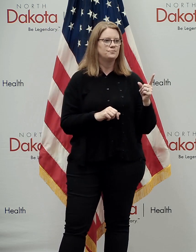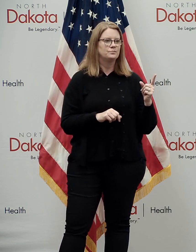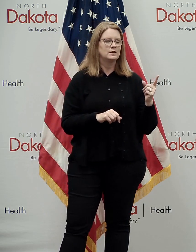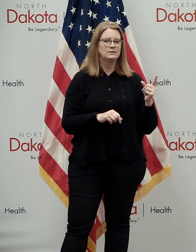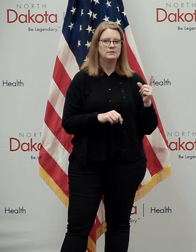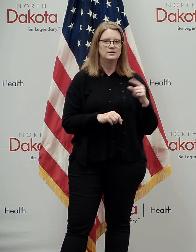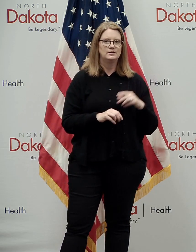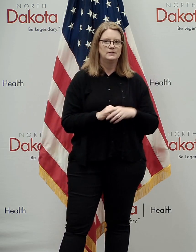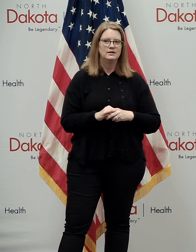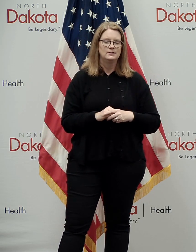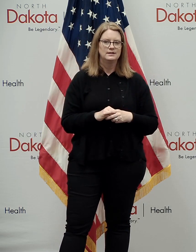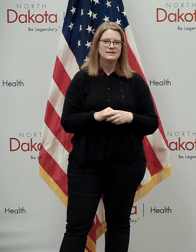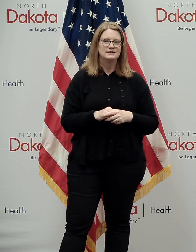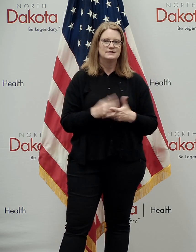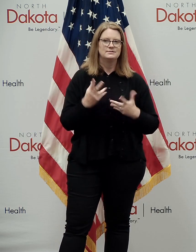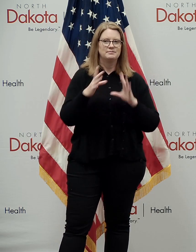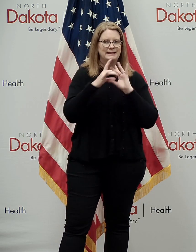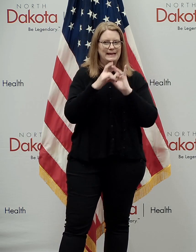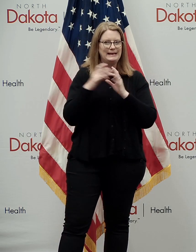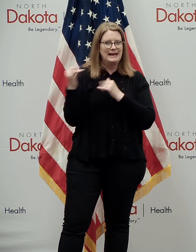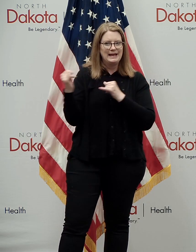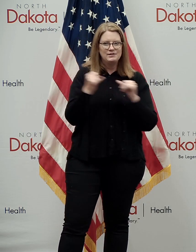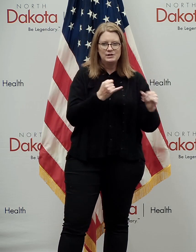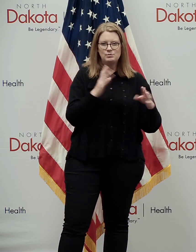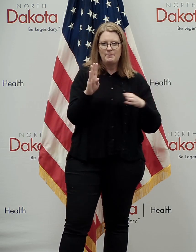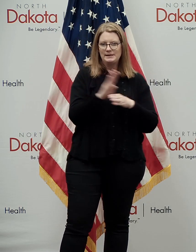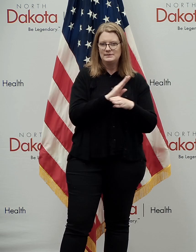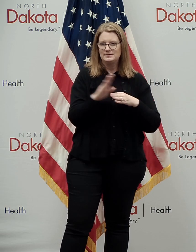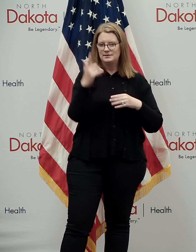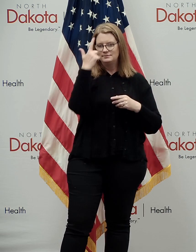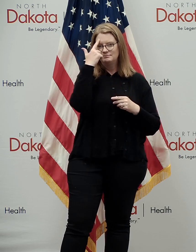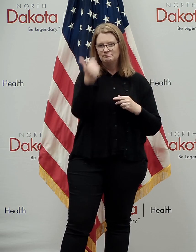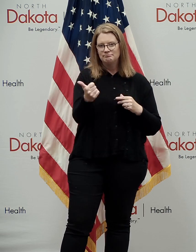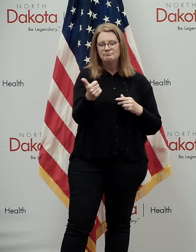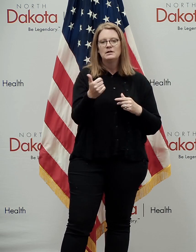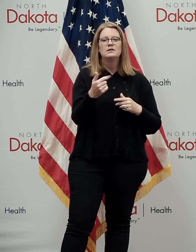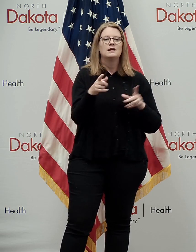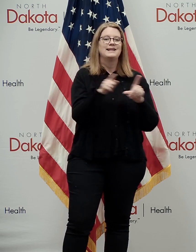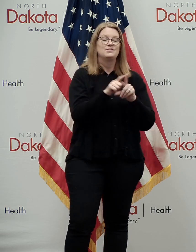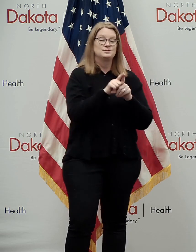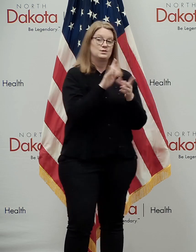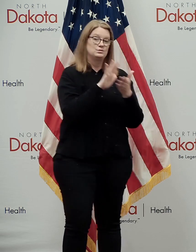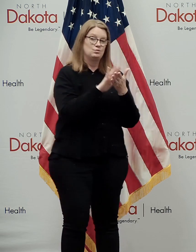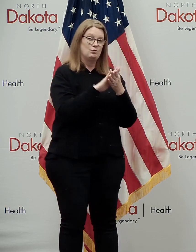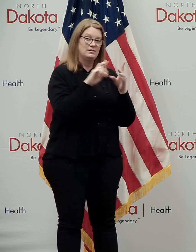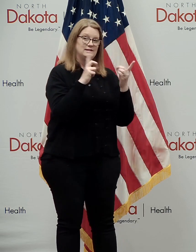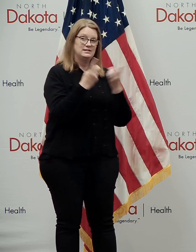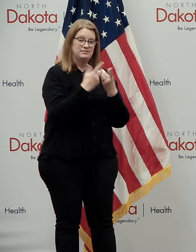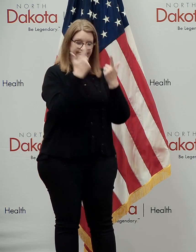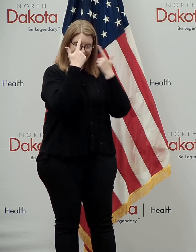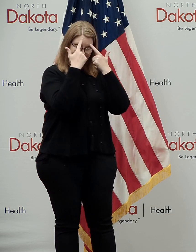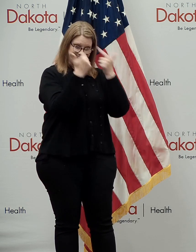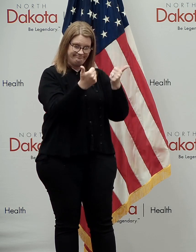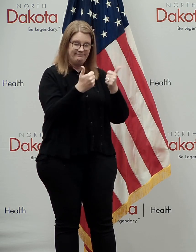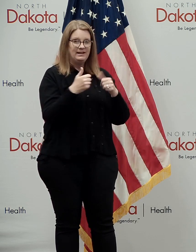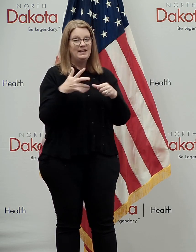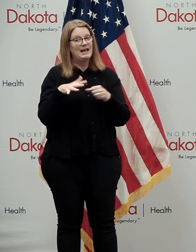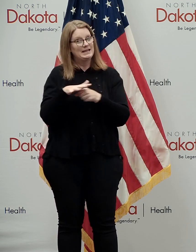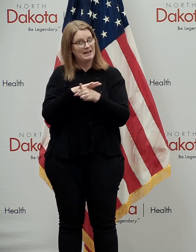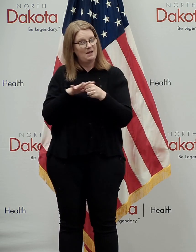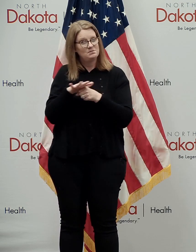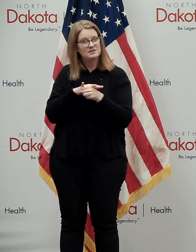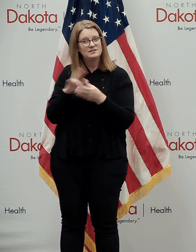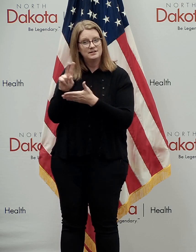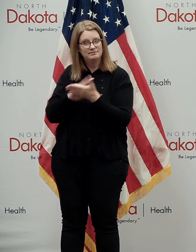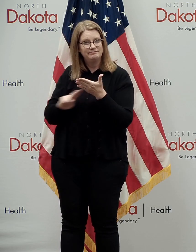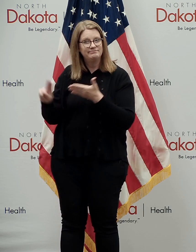is up to individual businesses, as you said, Jeremy. It's up to individual school districts and the campuses in higher education,